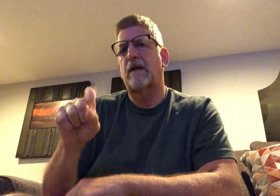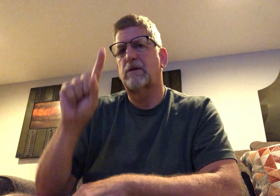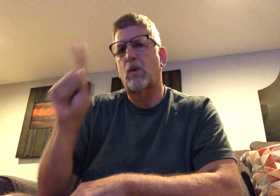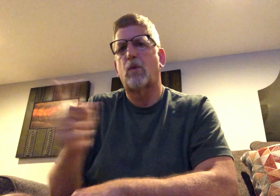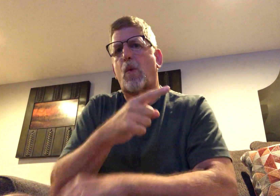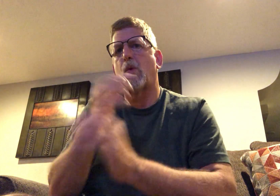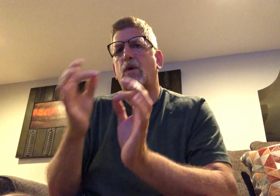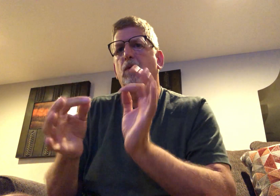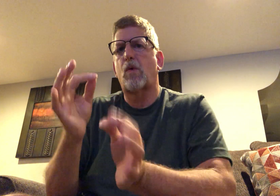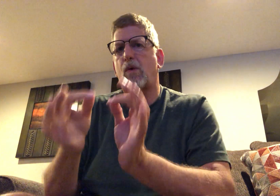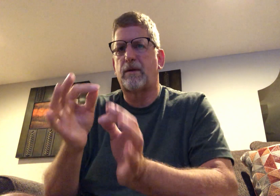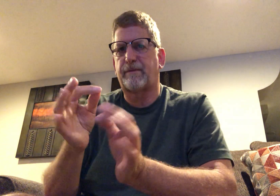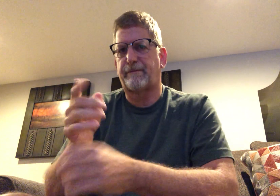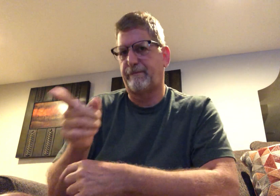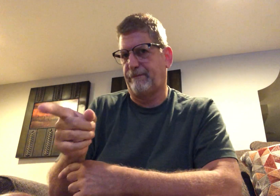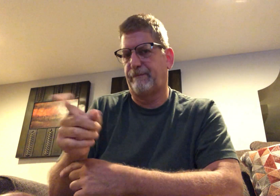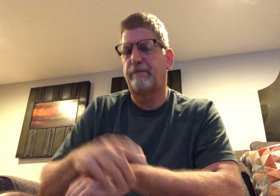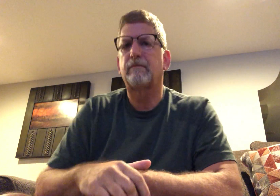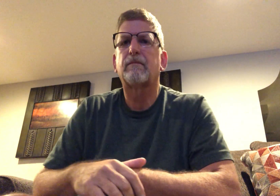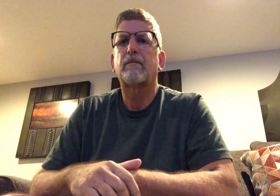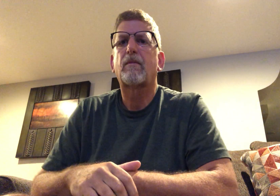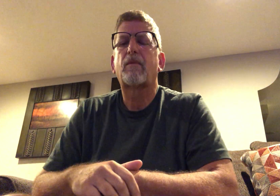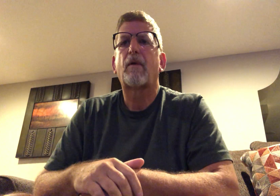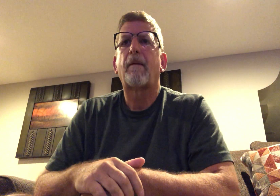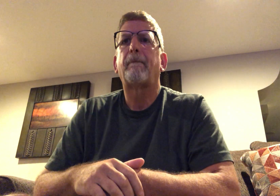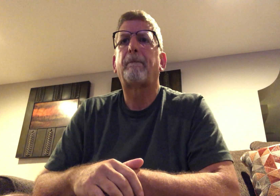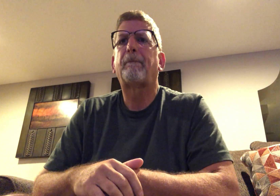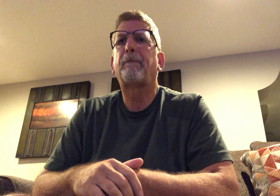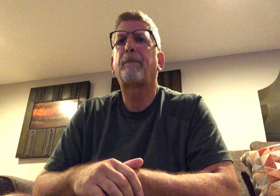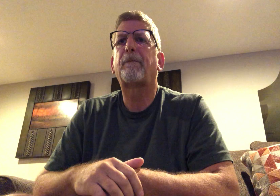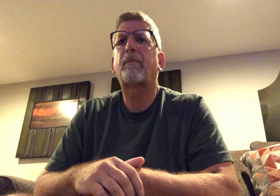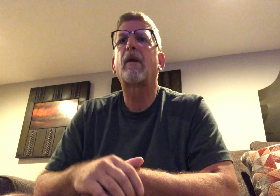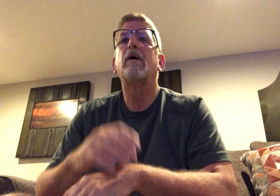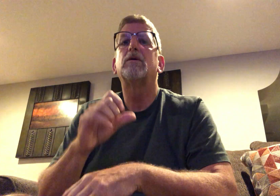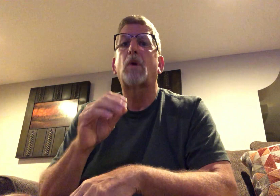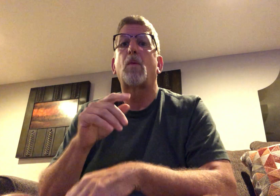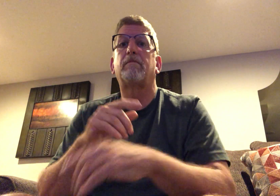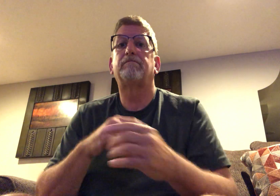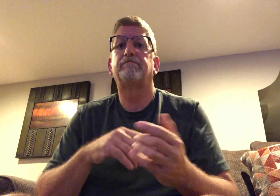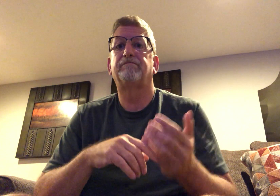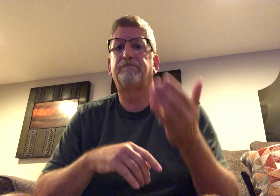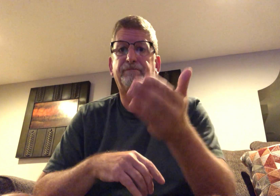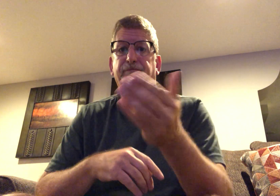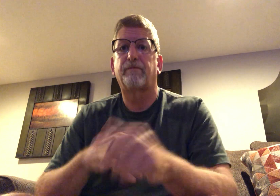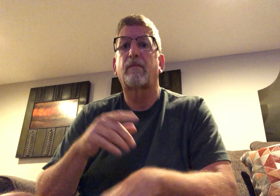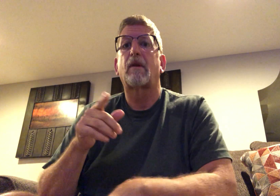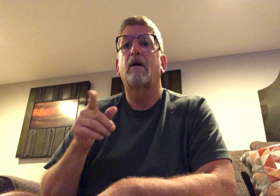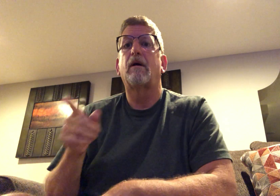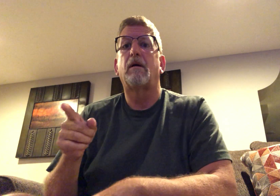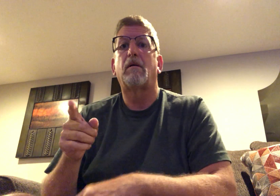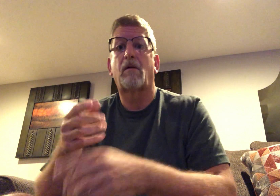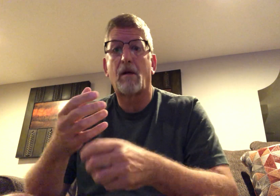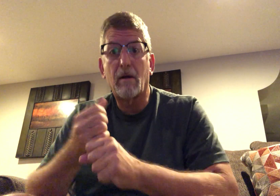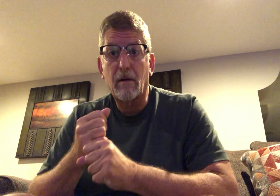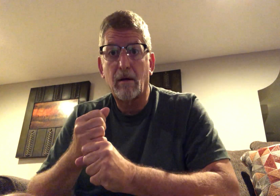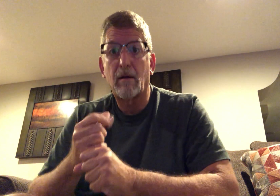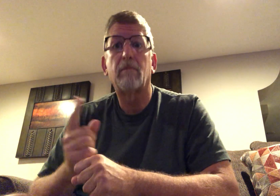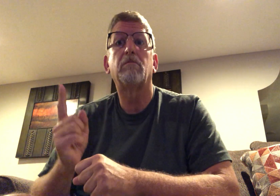to areas where certain fungal infections are common, and if you've had TB, hepatitis B, are prone to infections, or have flu-like symptoms or sores. Don't